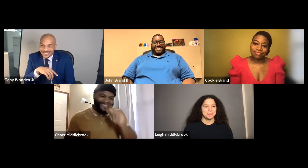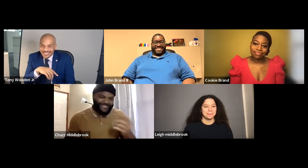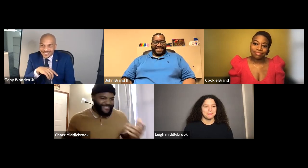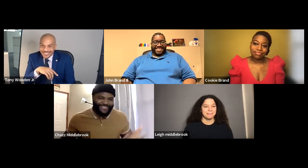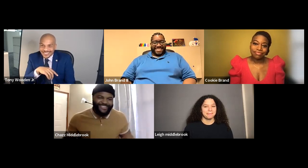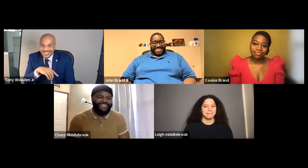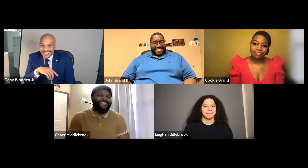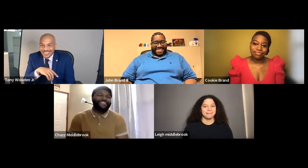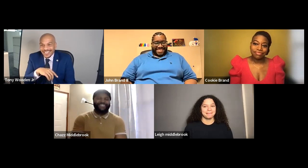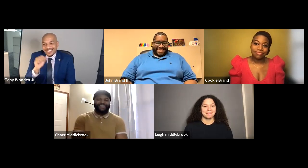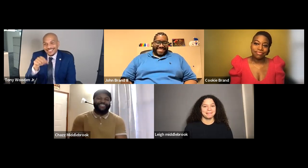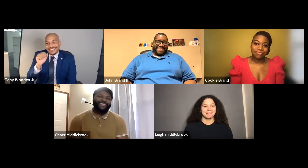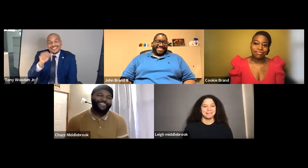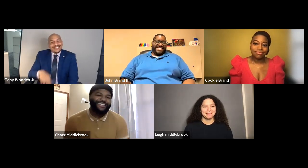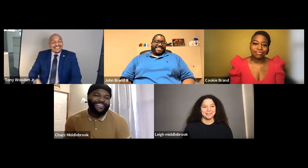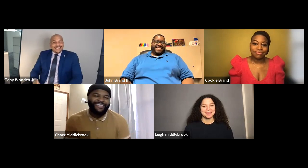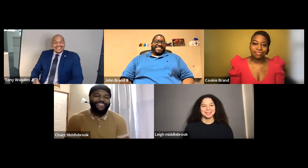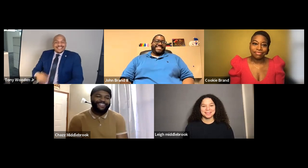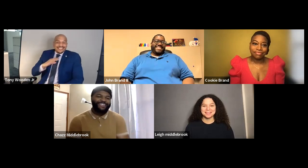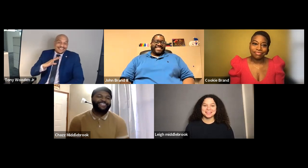I'm the one hearing kid and I absolutely love it.